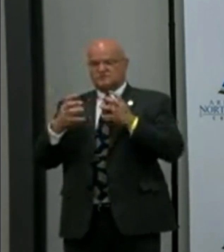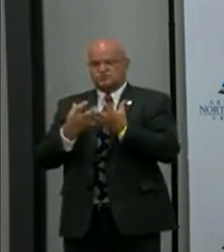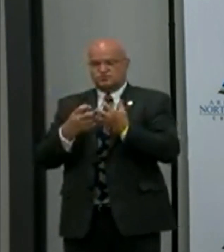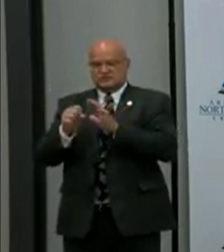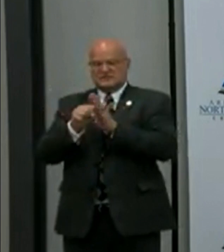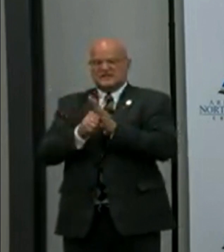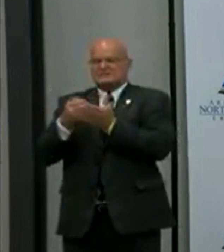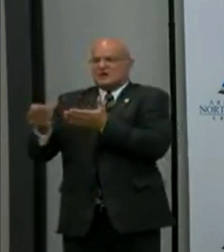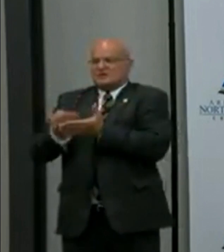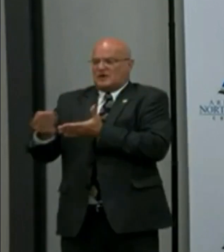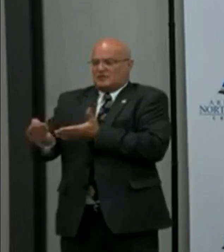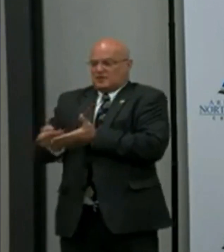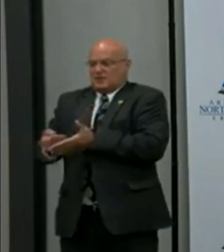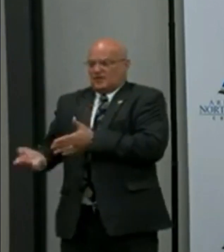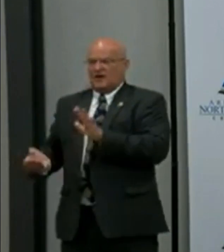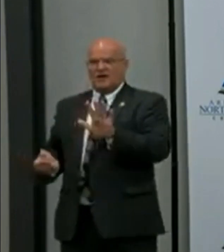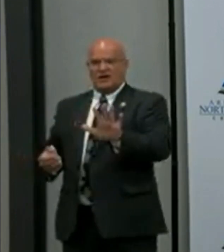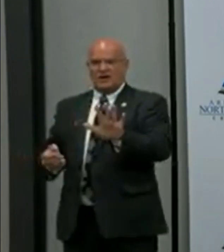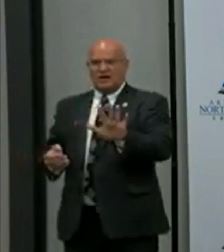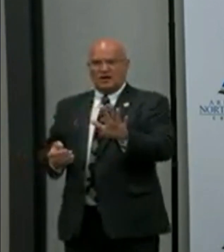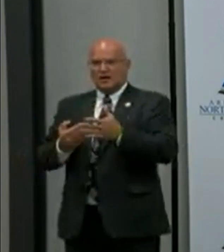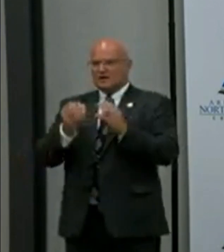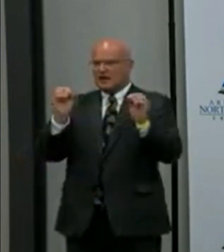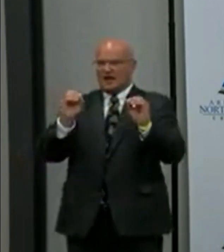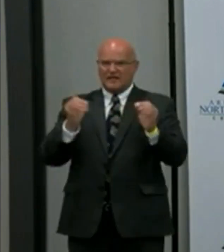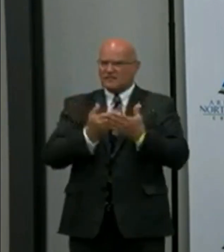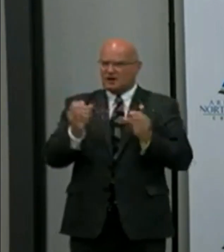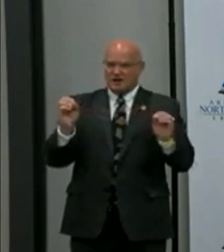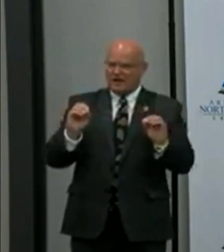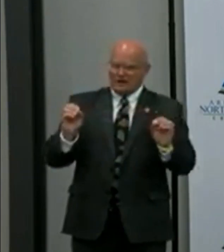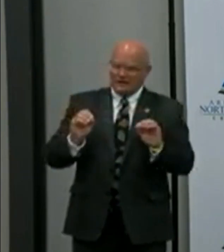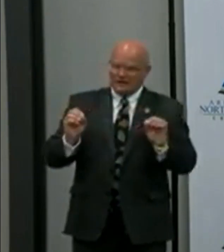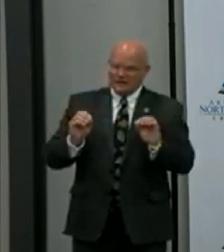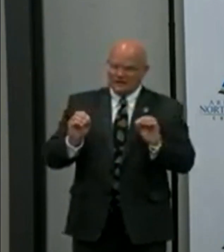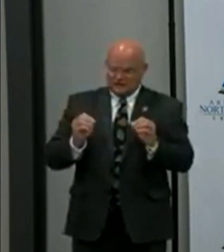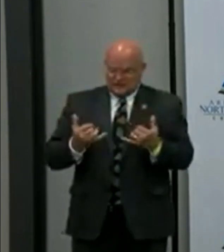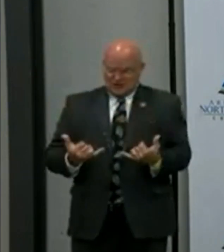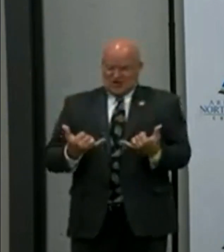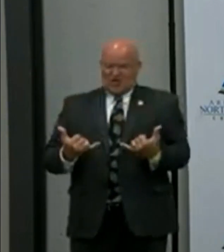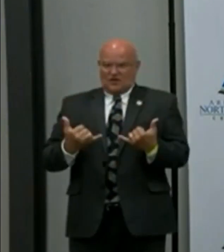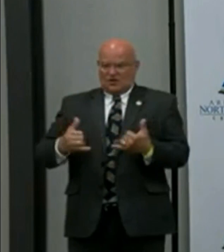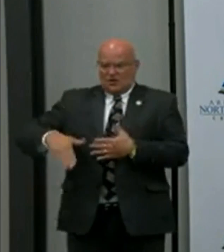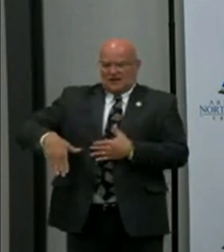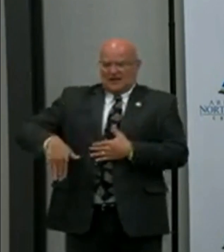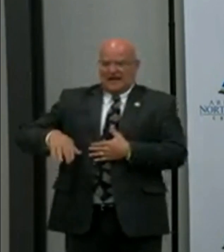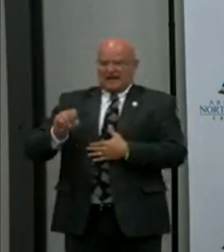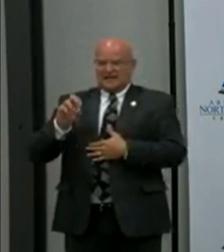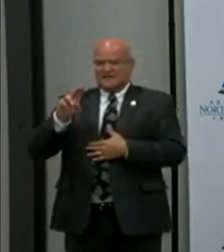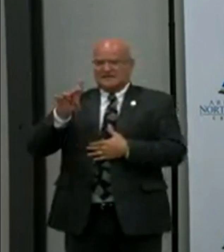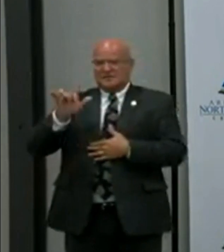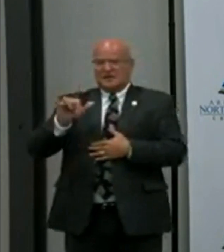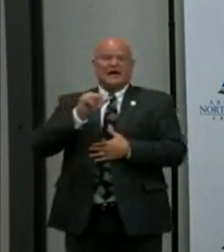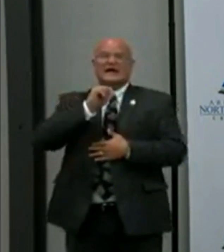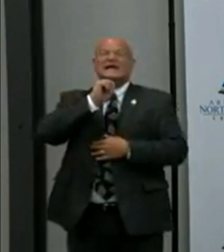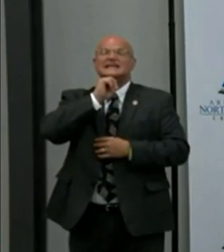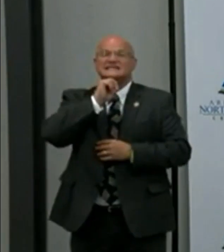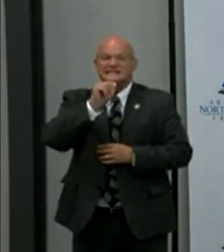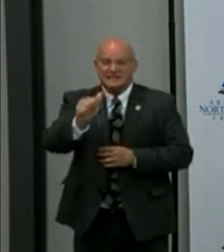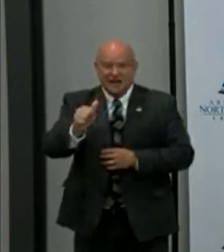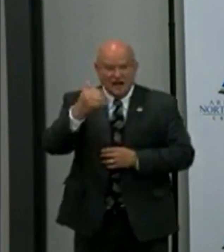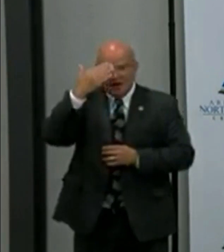states has bought it all up. We haven't bought any yet. And so the current lack of supply is not because